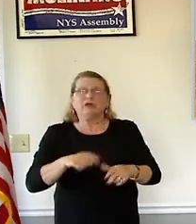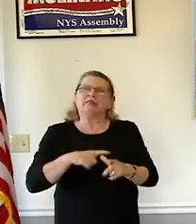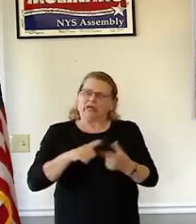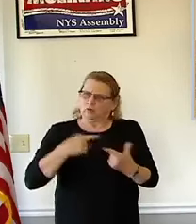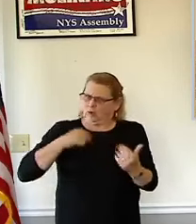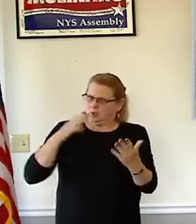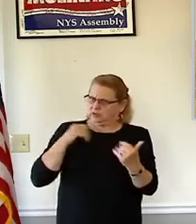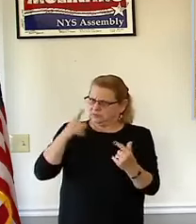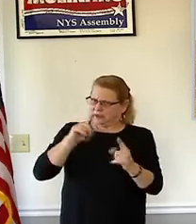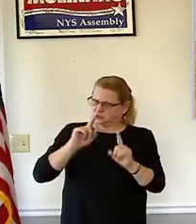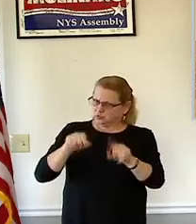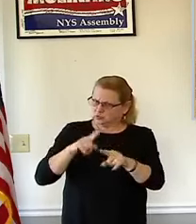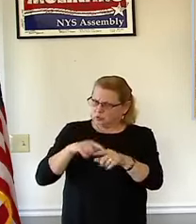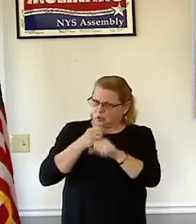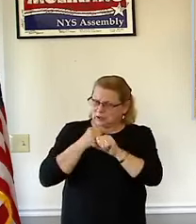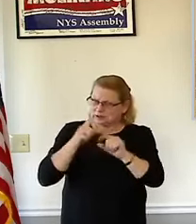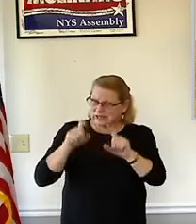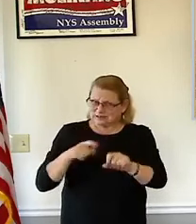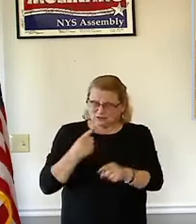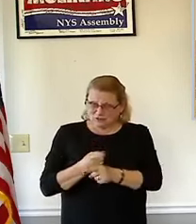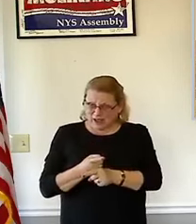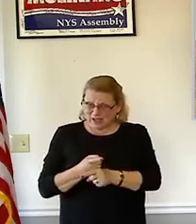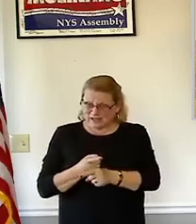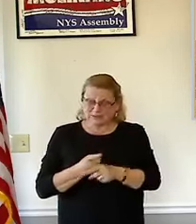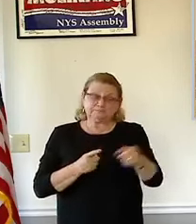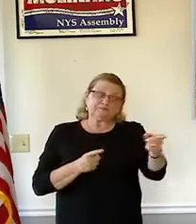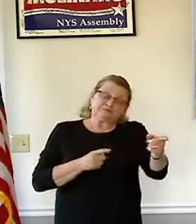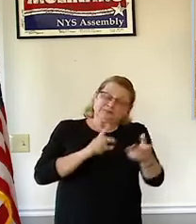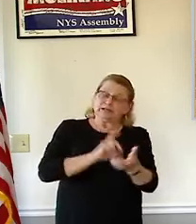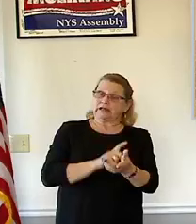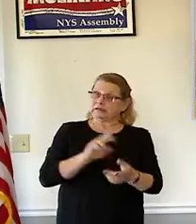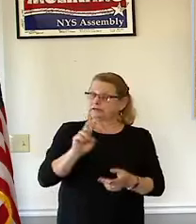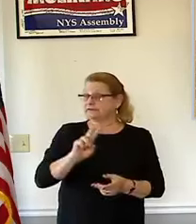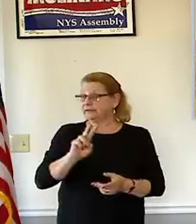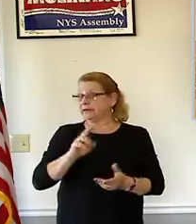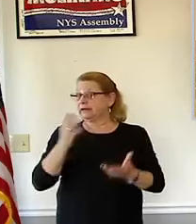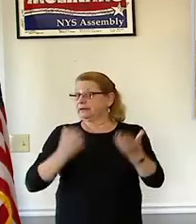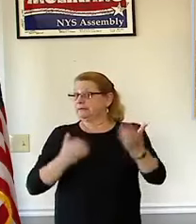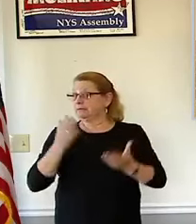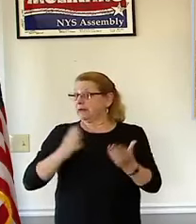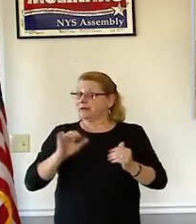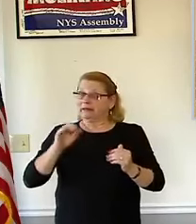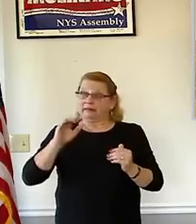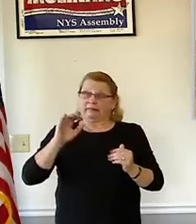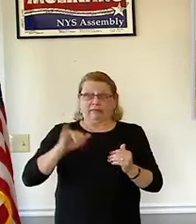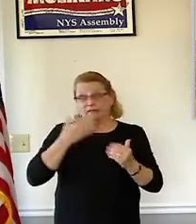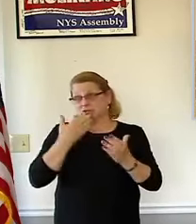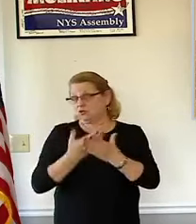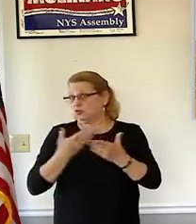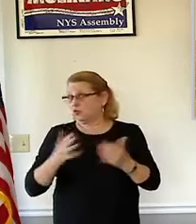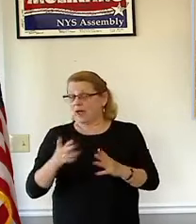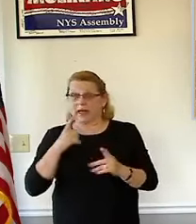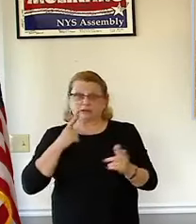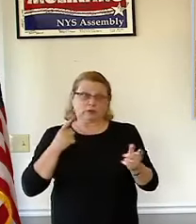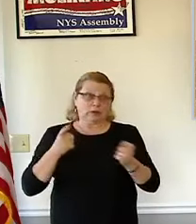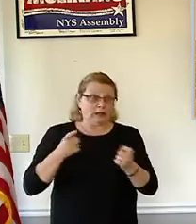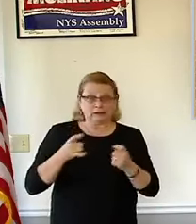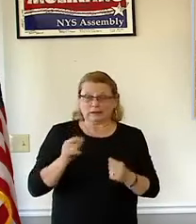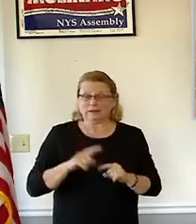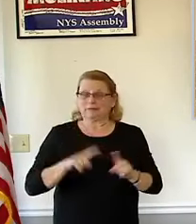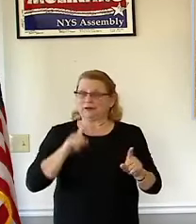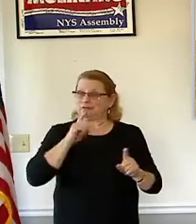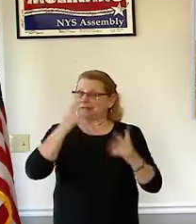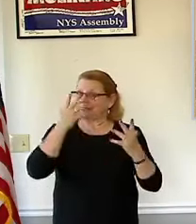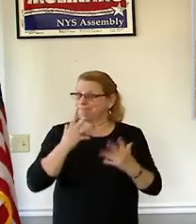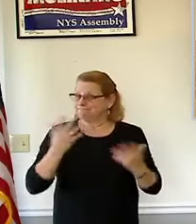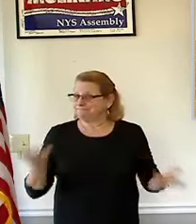That may be a good avenue of dealing with this. But the unfortunate thing is,